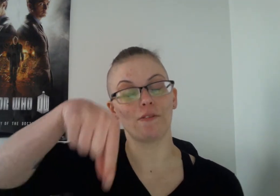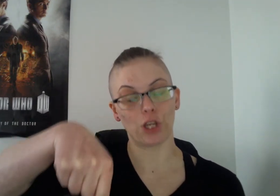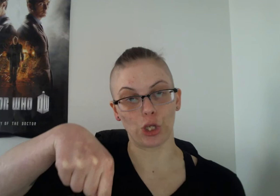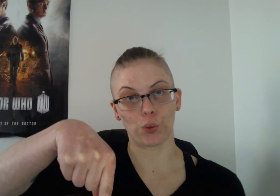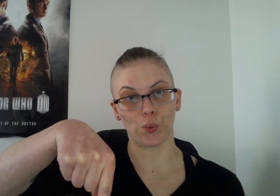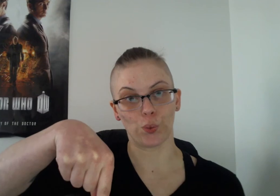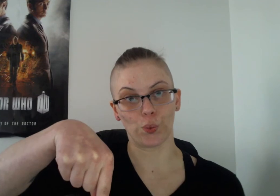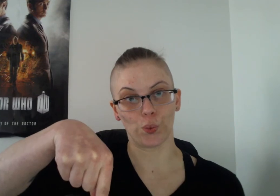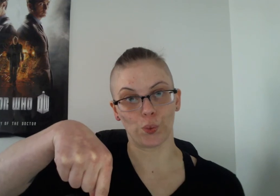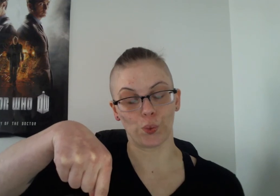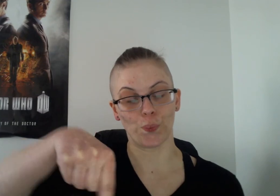Q.